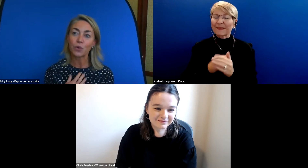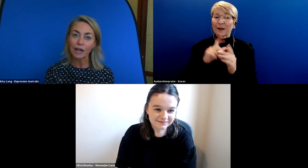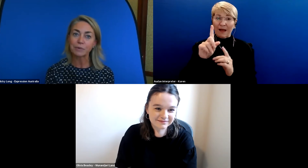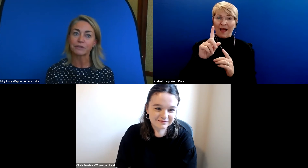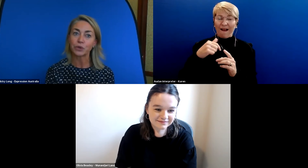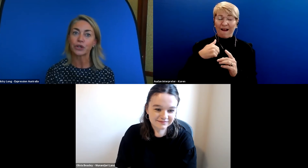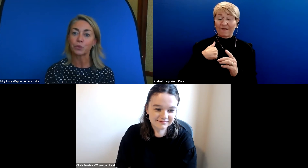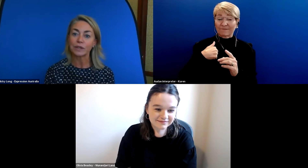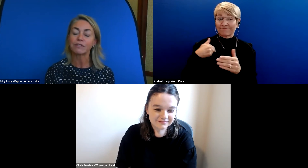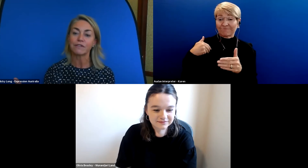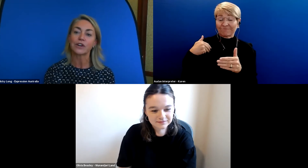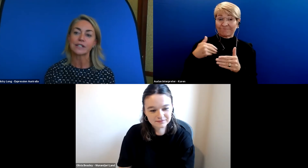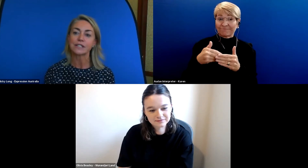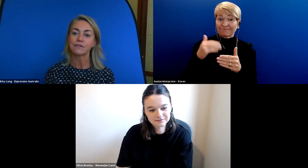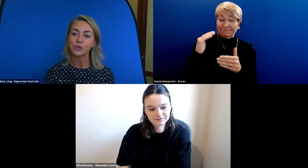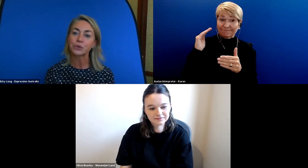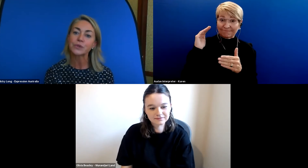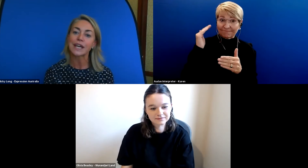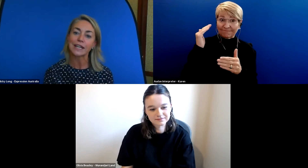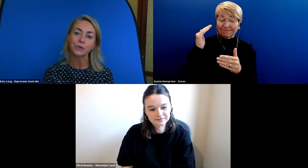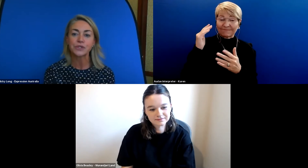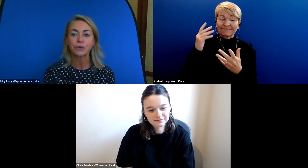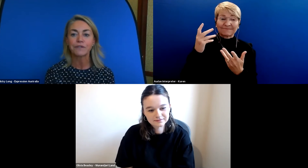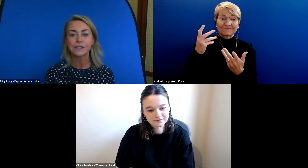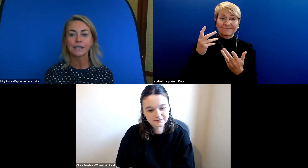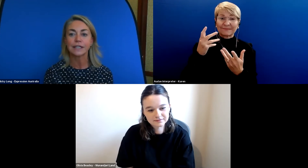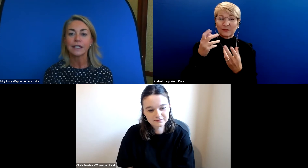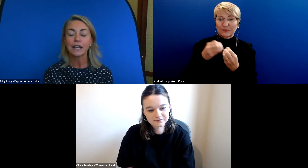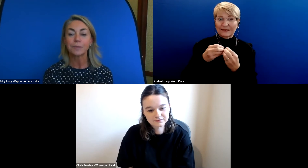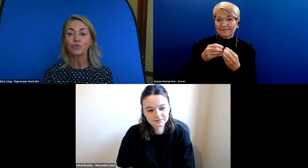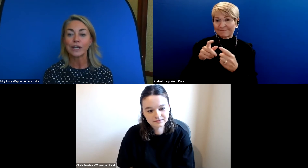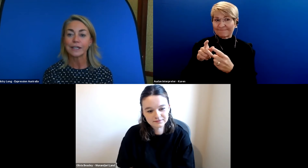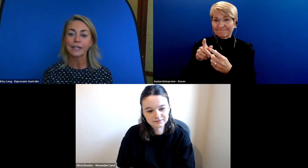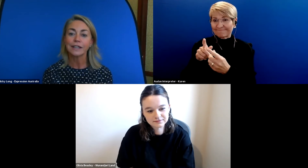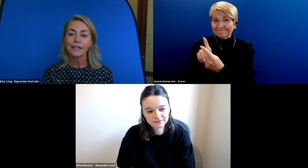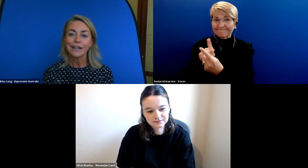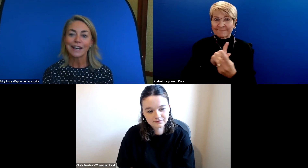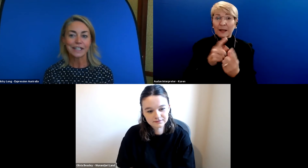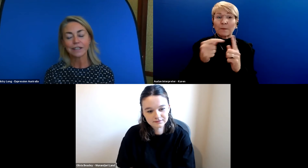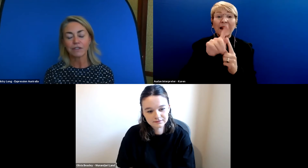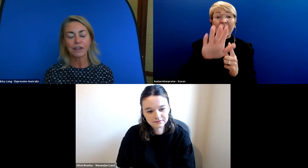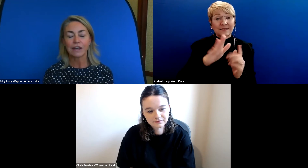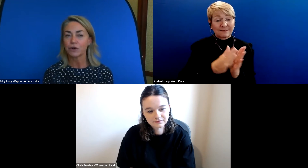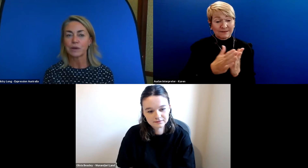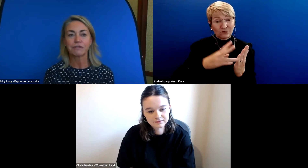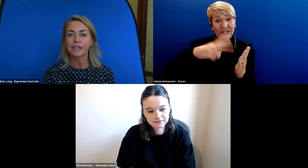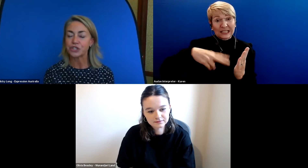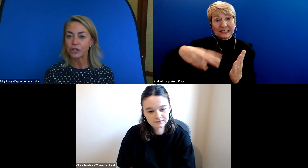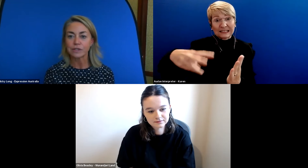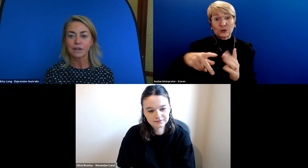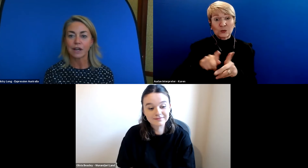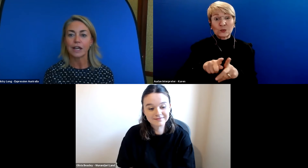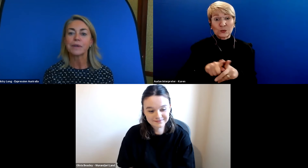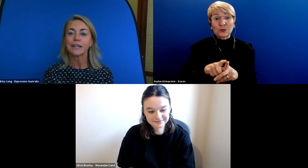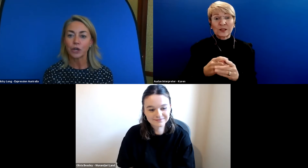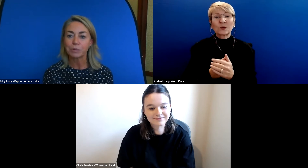done quite a bit of work with various individuals and also obviously reading. And again, I thank everyone for their